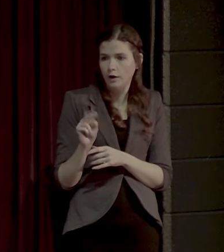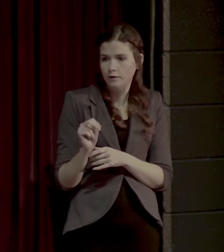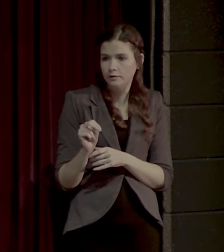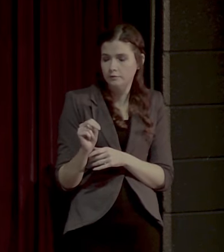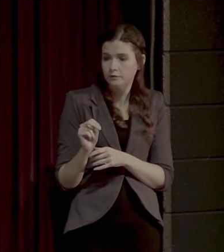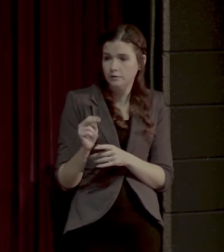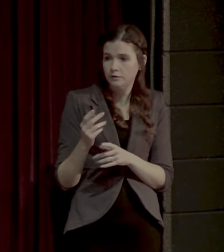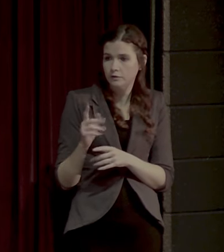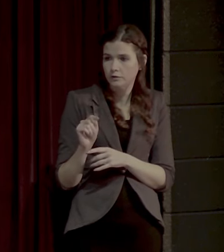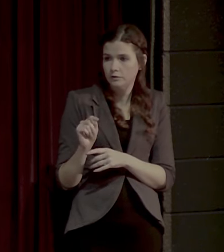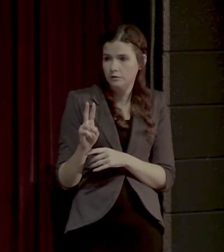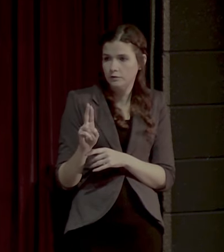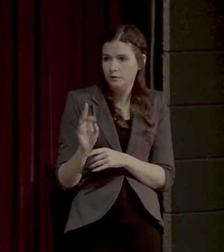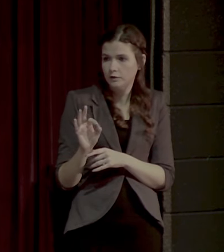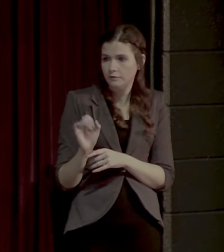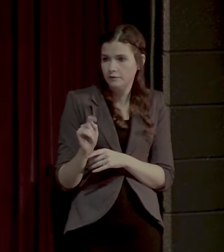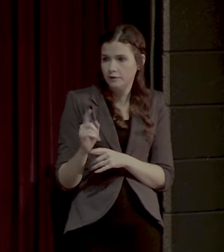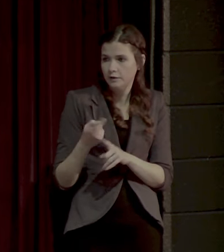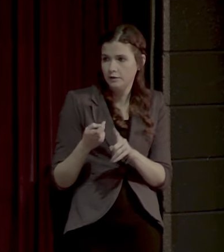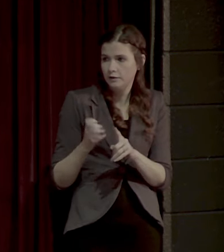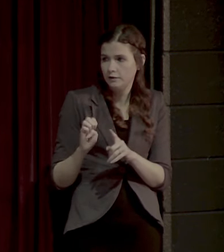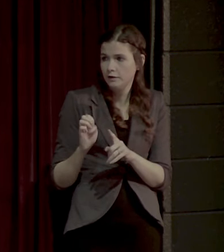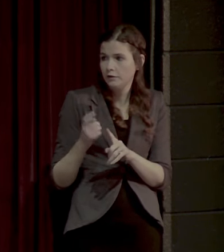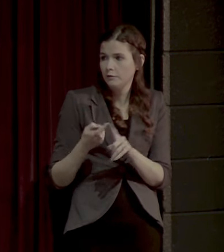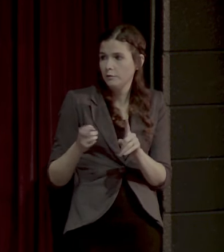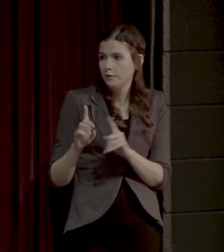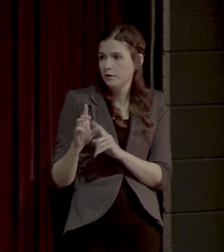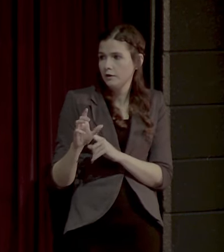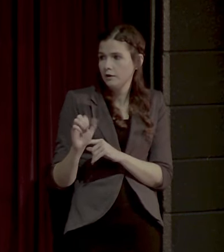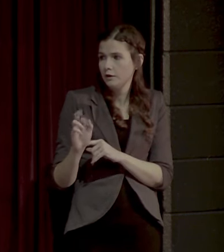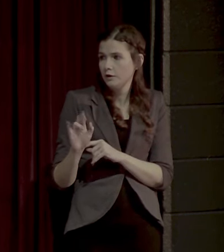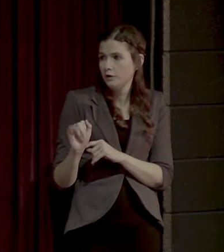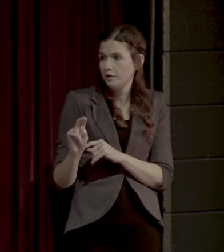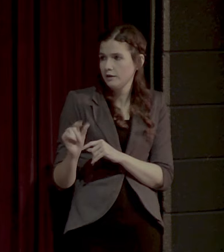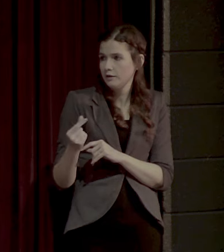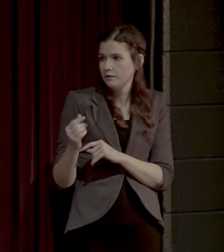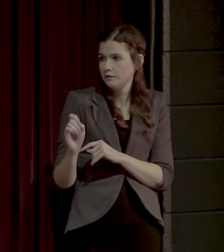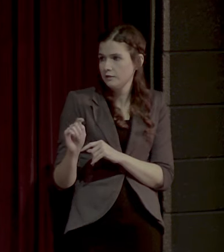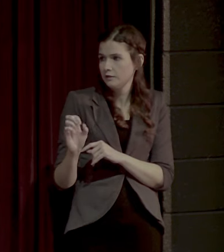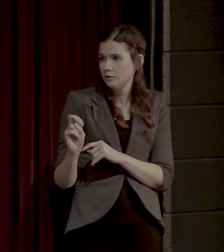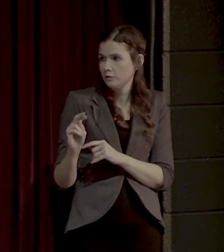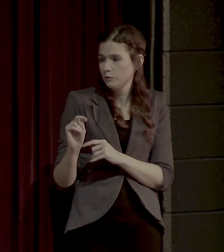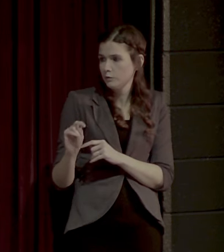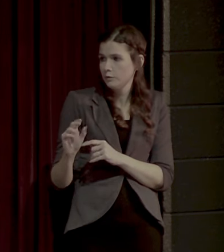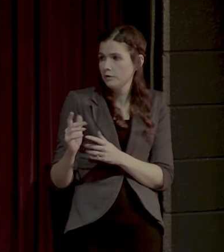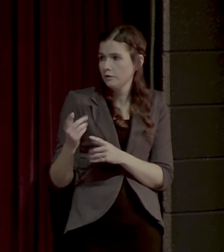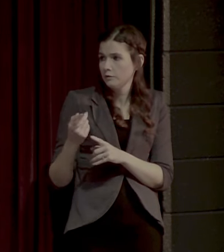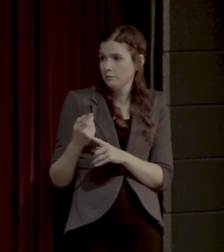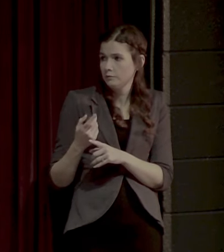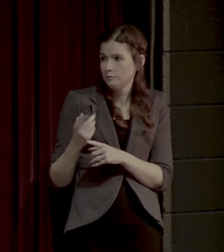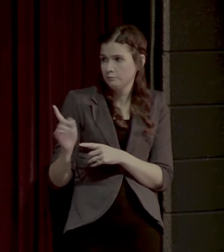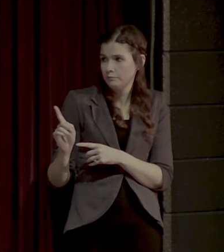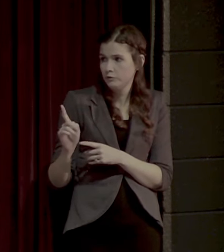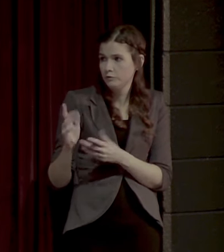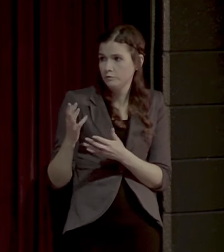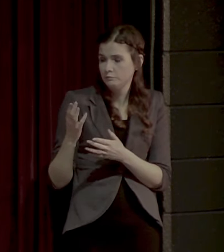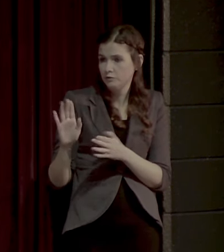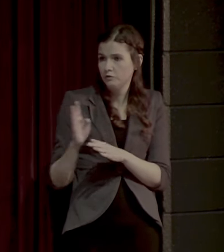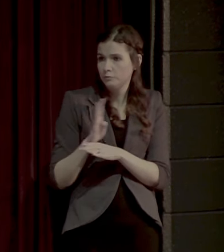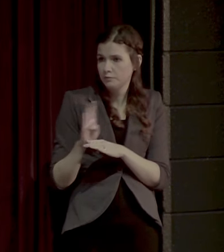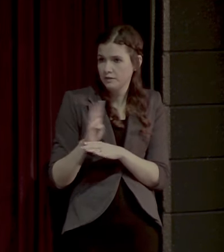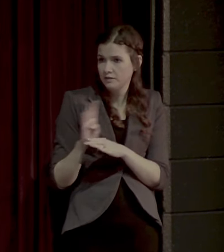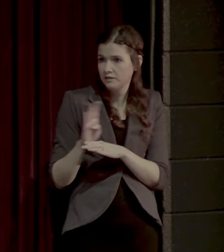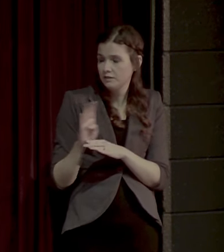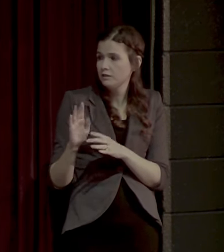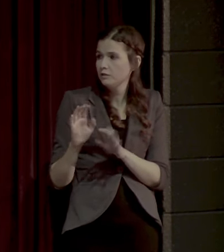Dawn is from Carrington, North Dakota, and has completed her Associate of Arts degree in Business Management. An excellent writer and poet, and